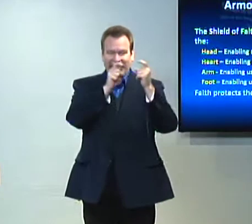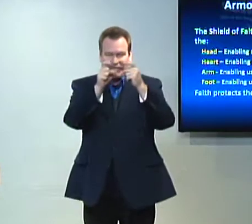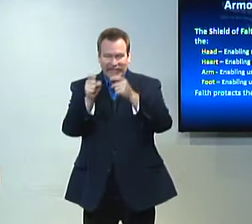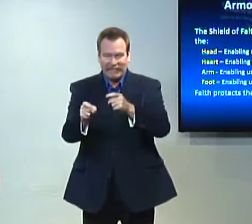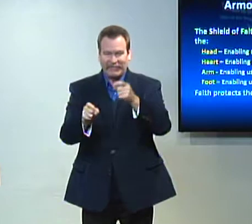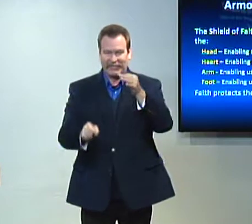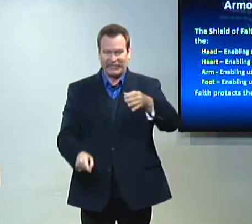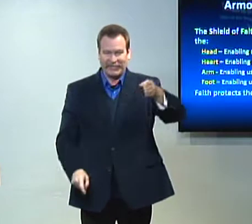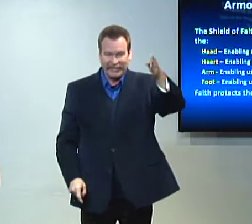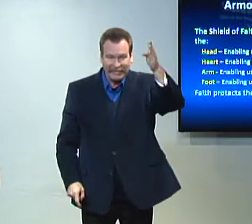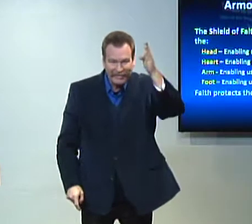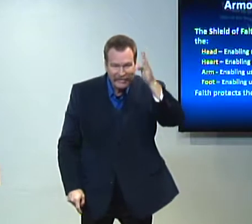It is the gift of God.